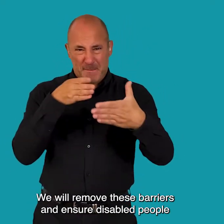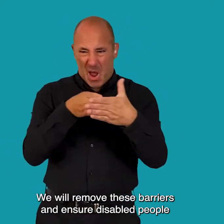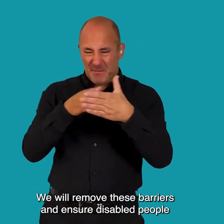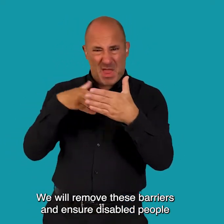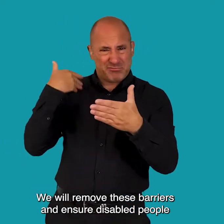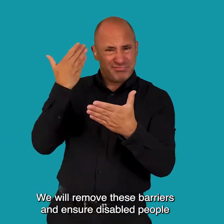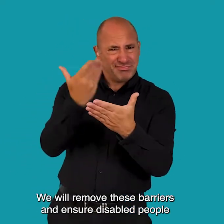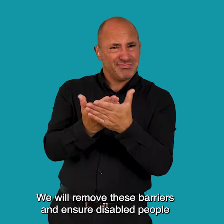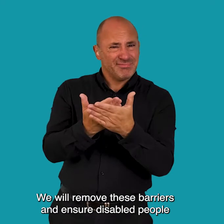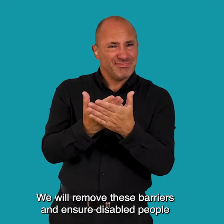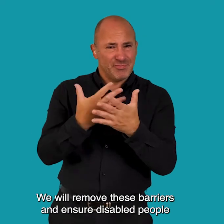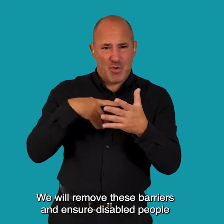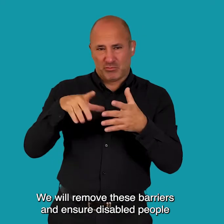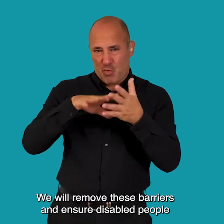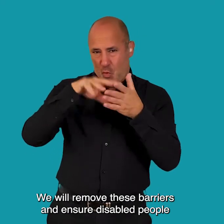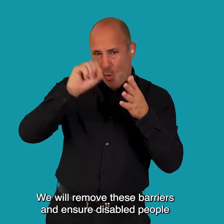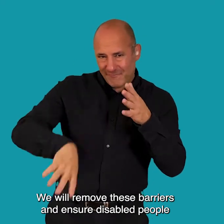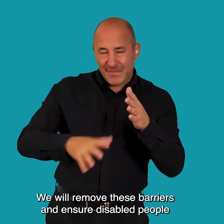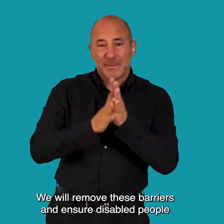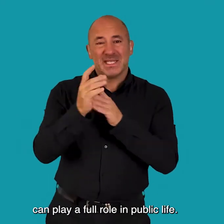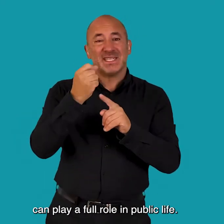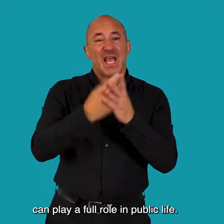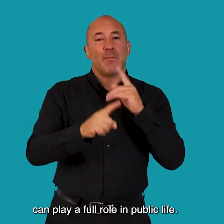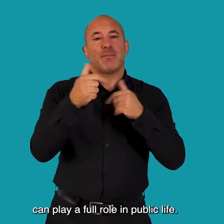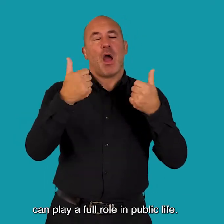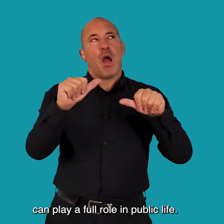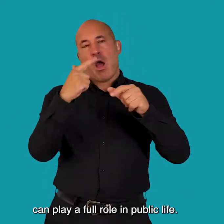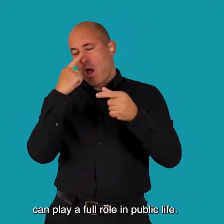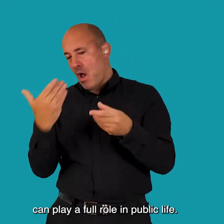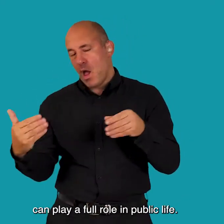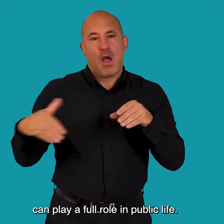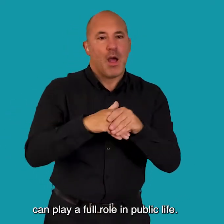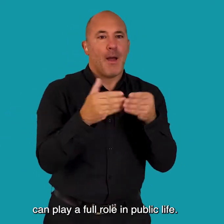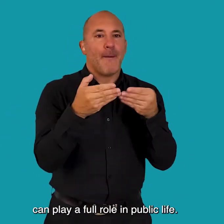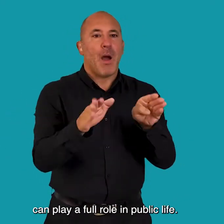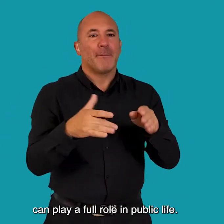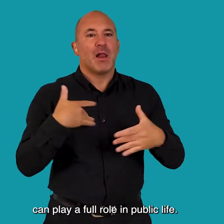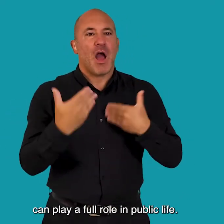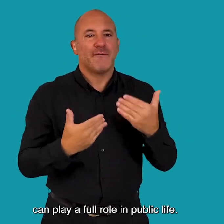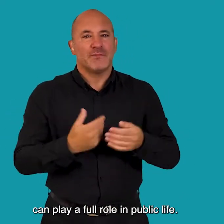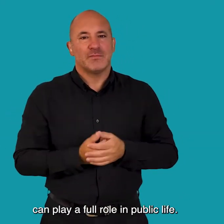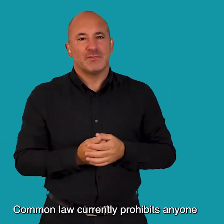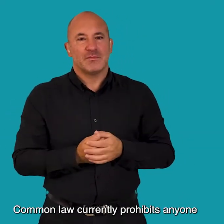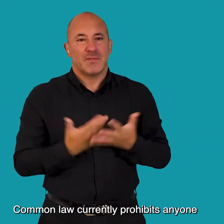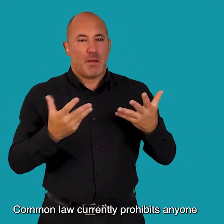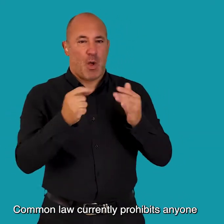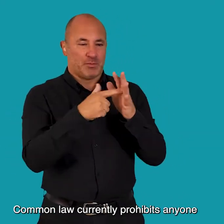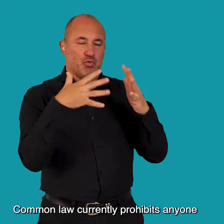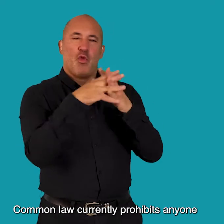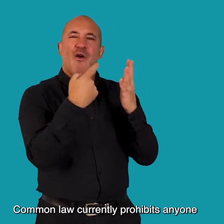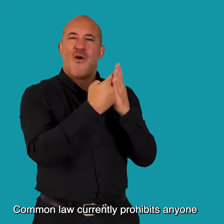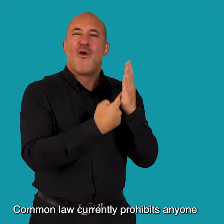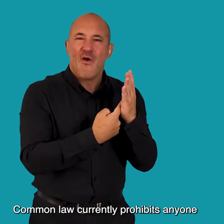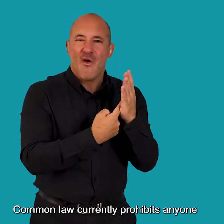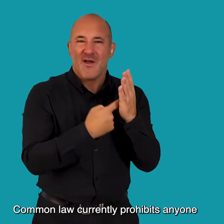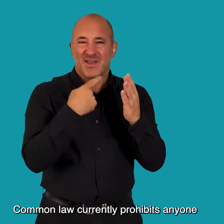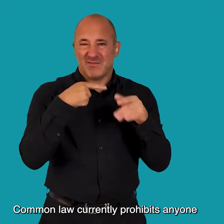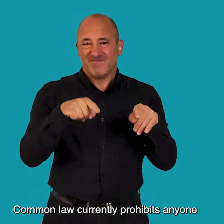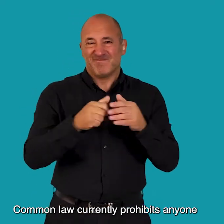these barriers and ensure disabled people can play a full role in public life. Common law currently prohibits anyone from